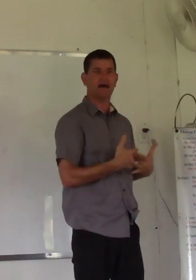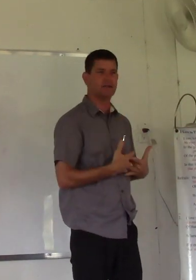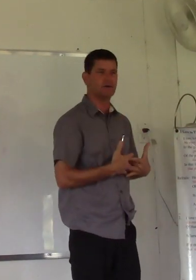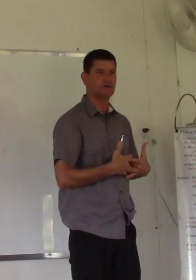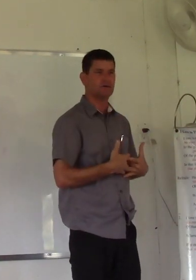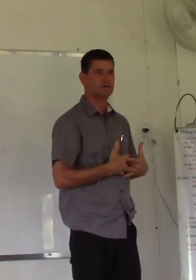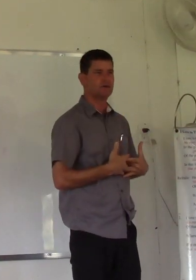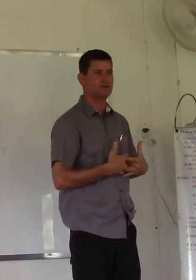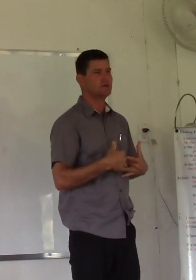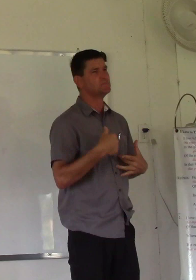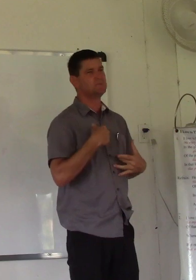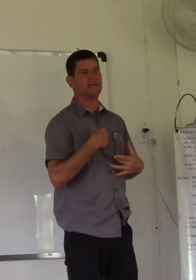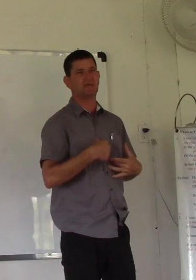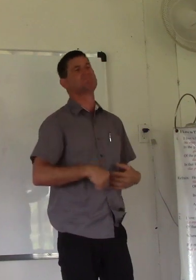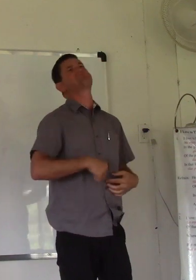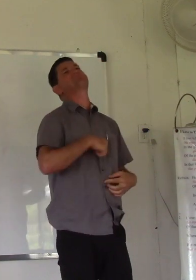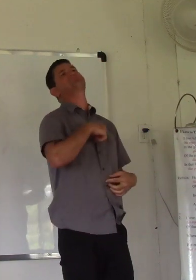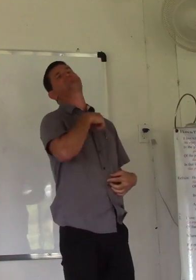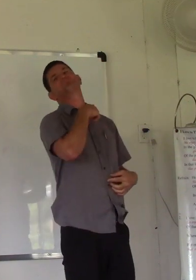Idol, me.